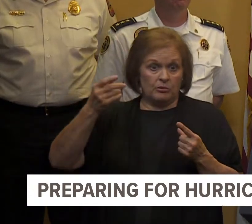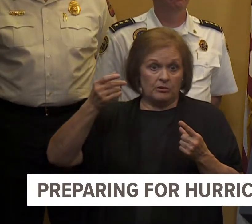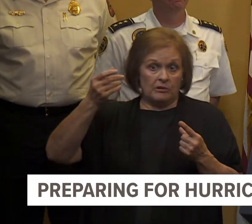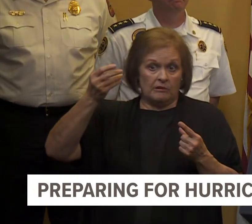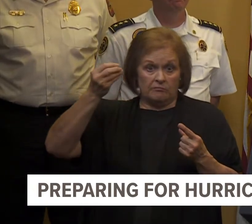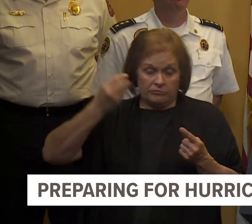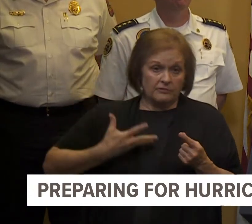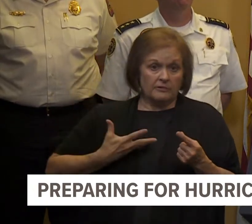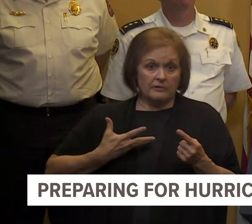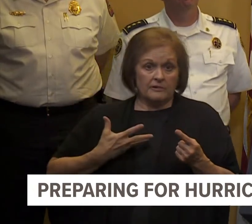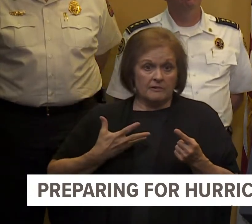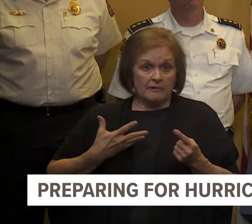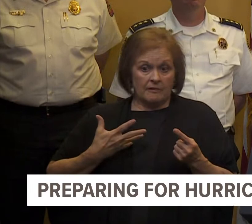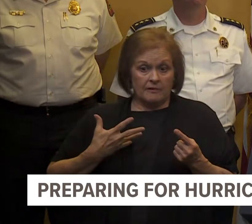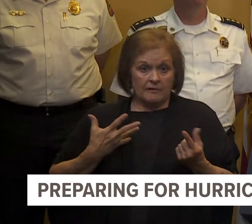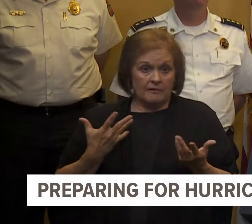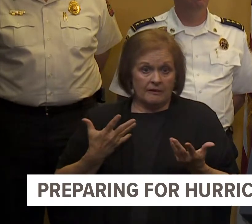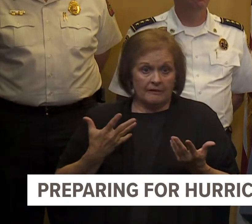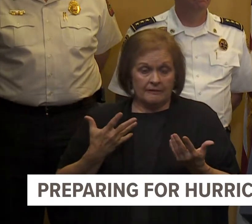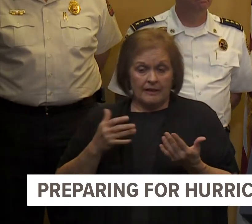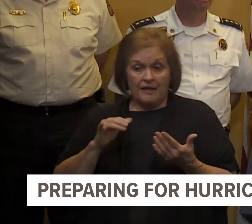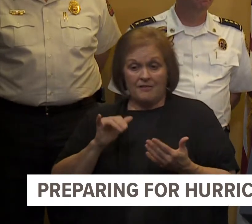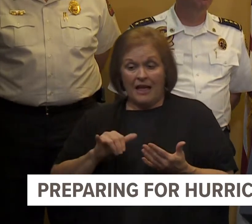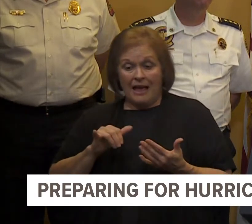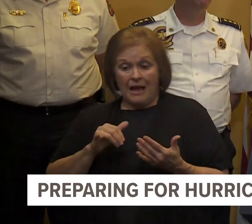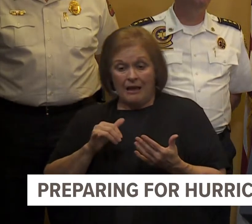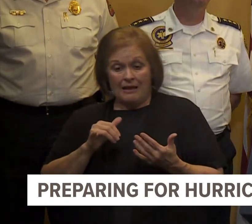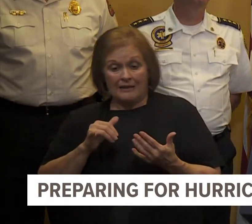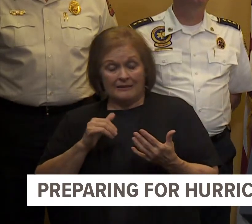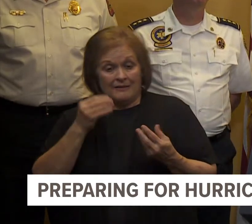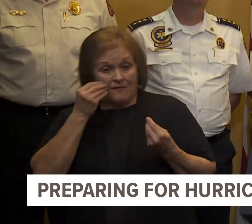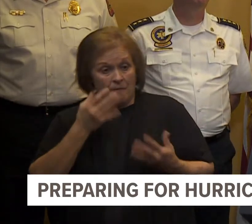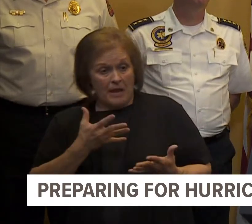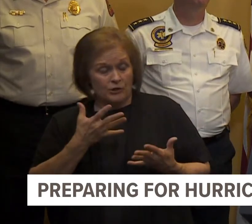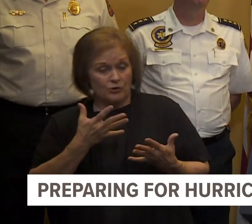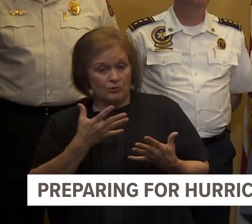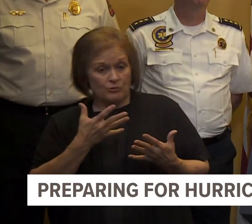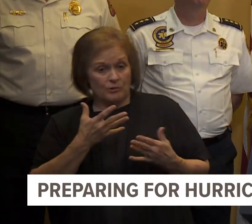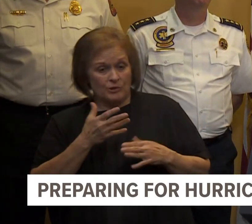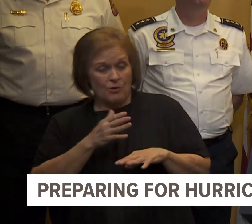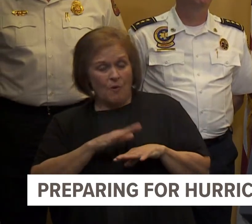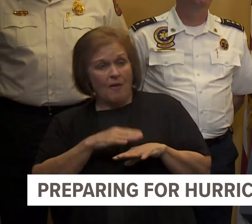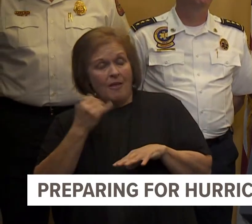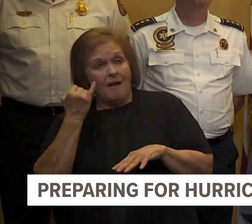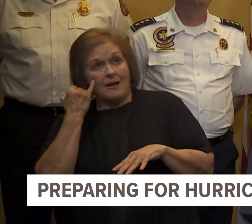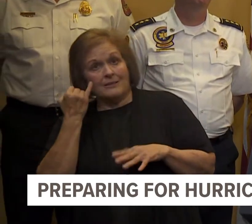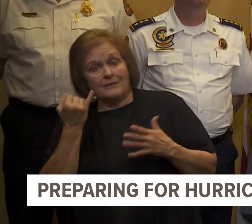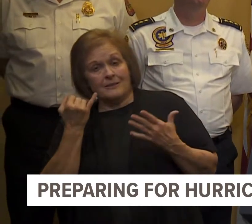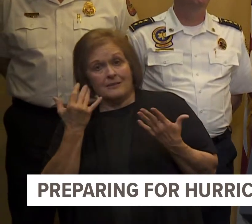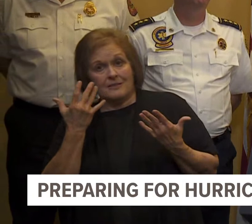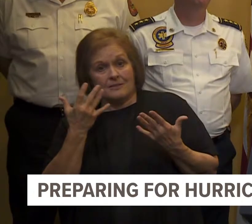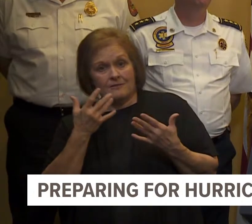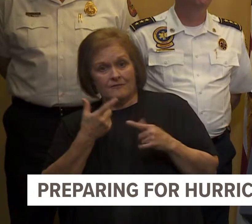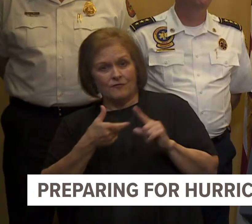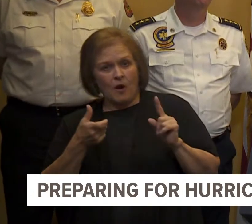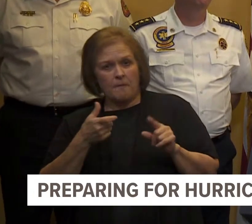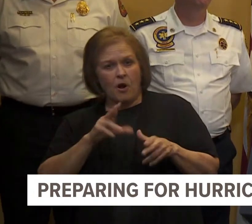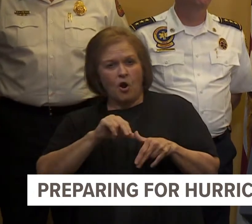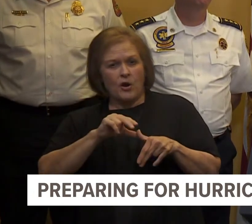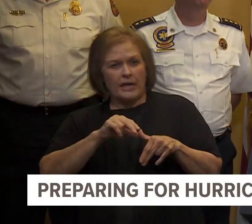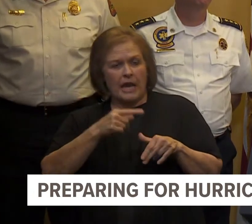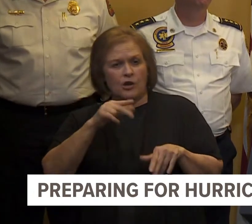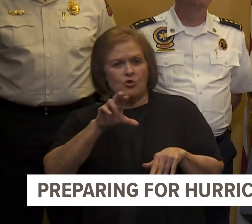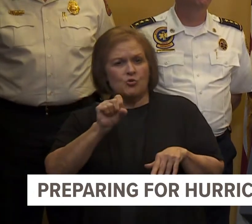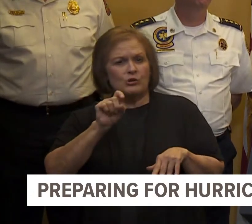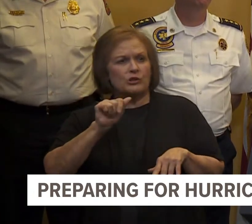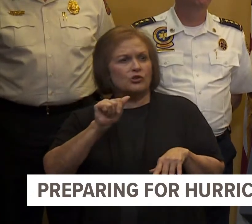on a storm in quite some time. It was built on the idea of it was built off of Hurricane Gustav,